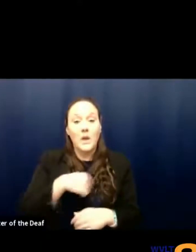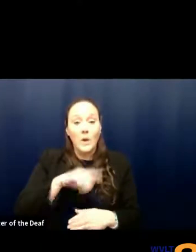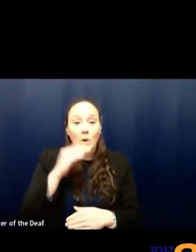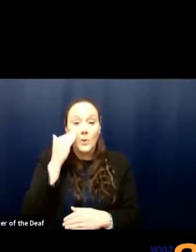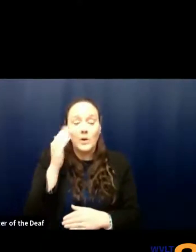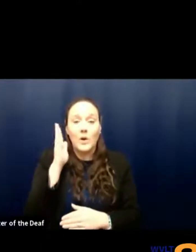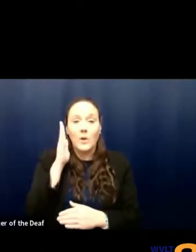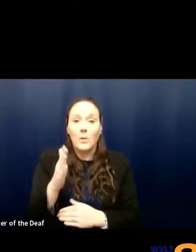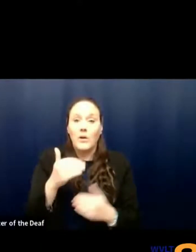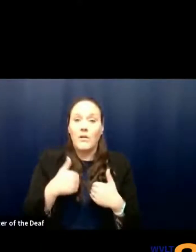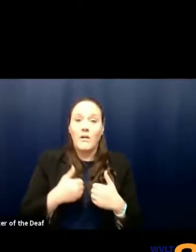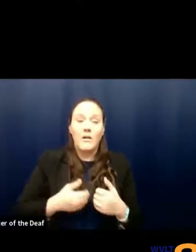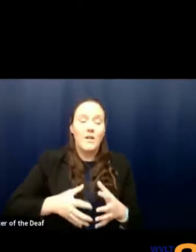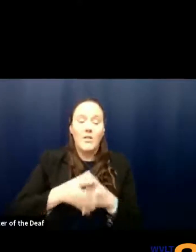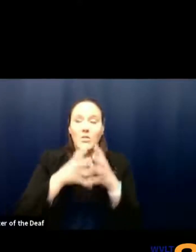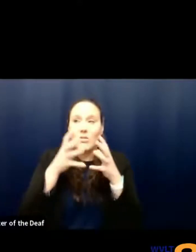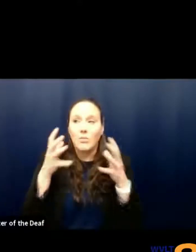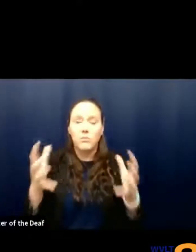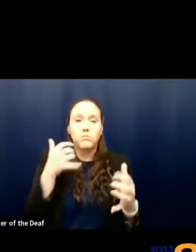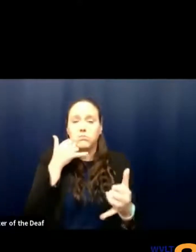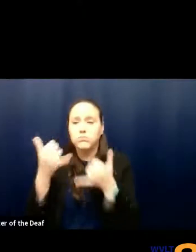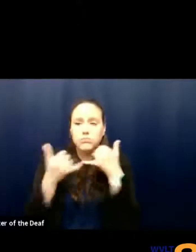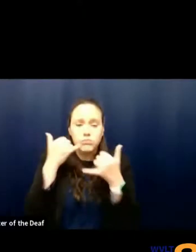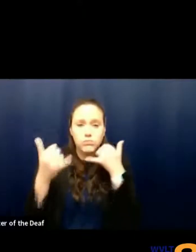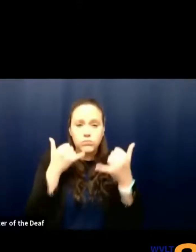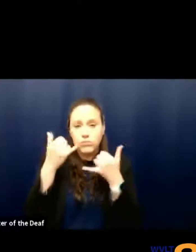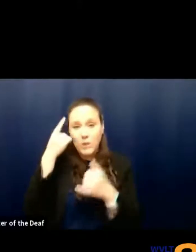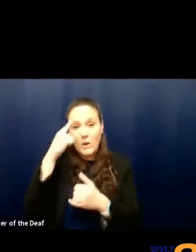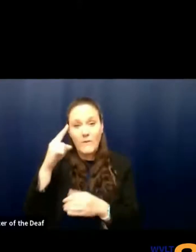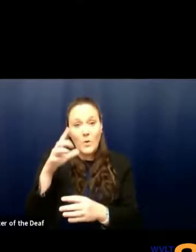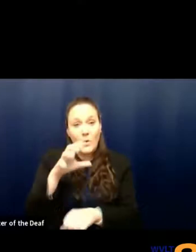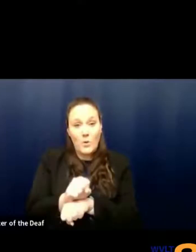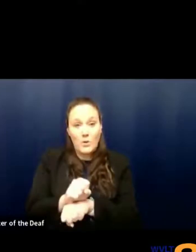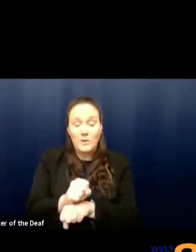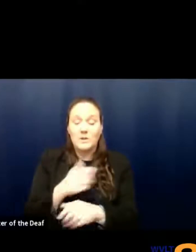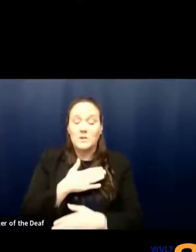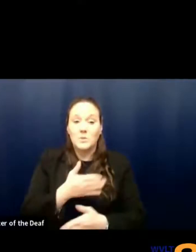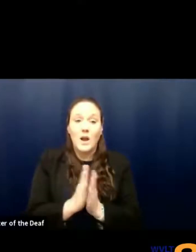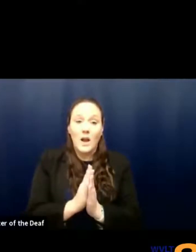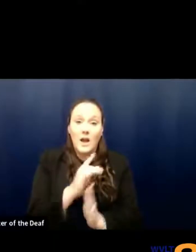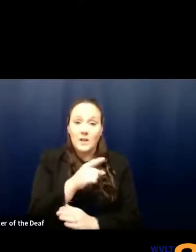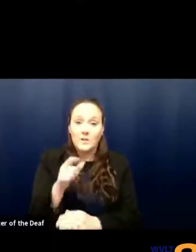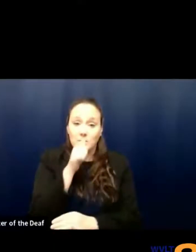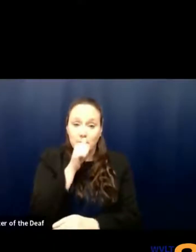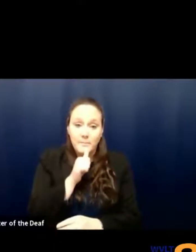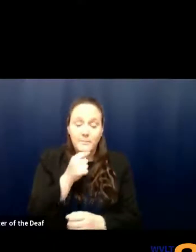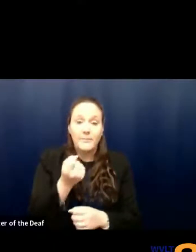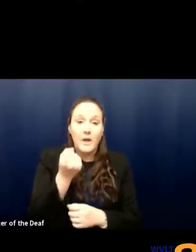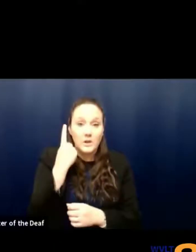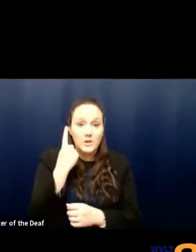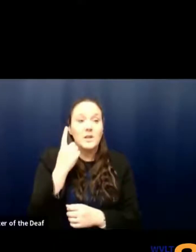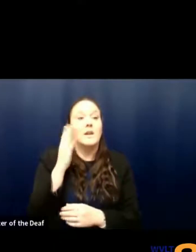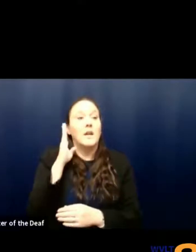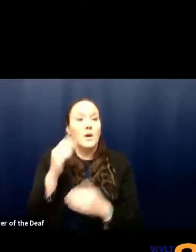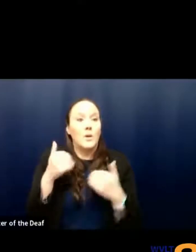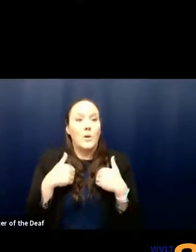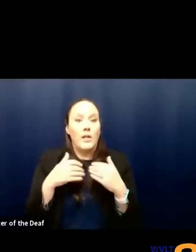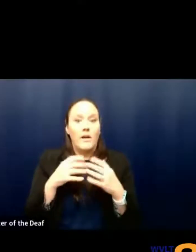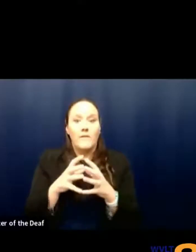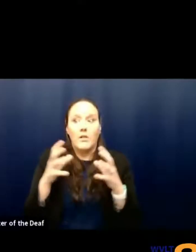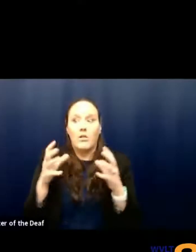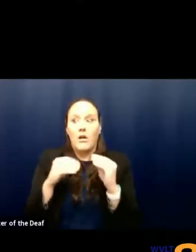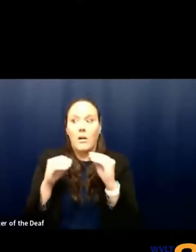incredibly high volume of calls coming in for those. So we ask for your understanding, as we will likely receive way more calls, many more calls than